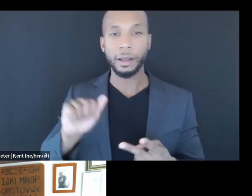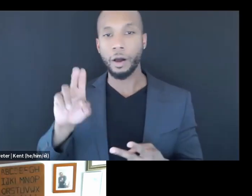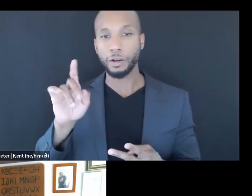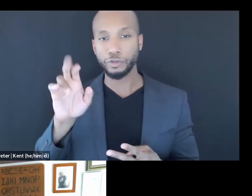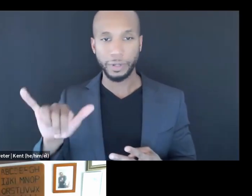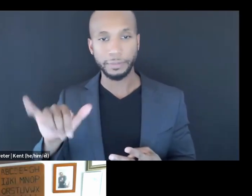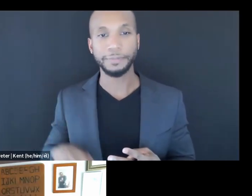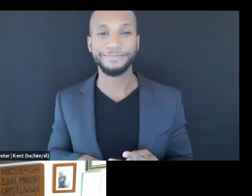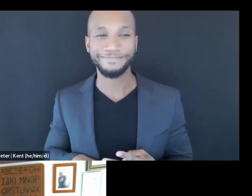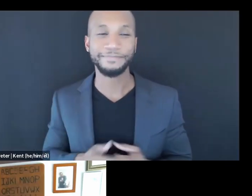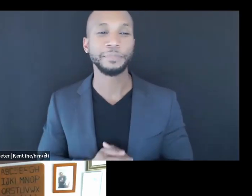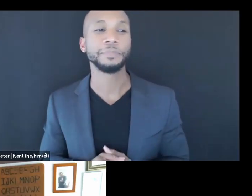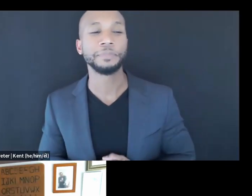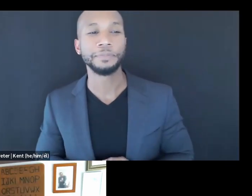Audrey.